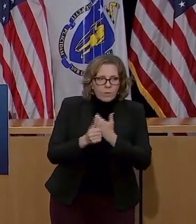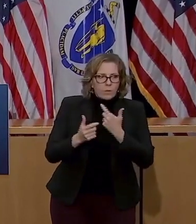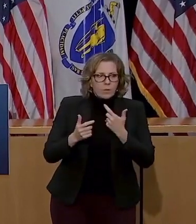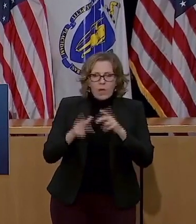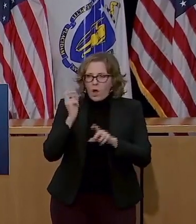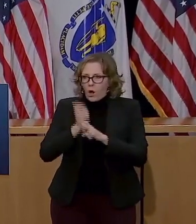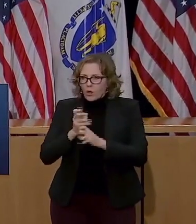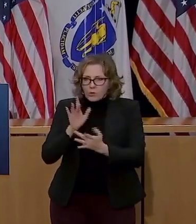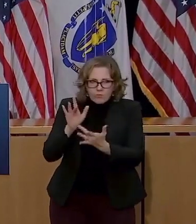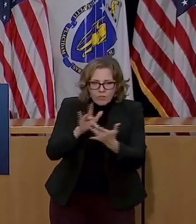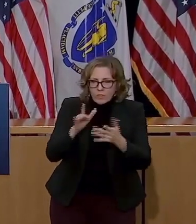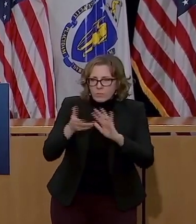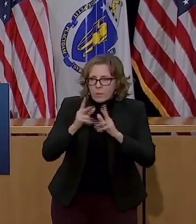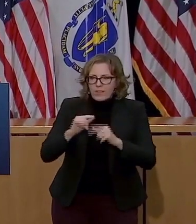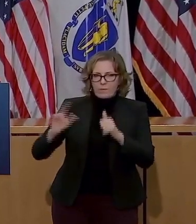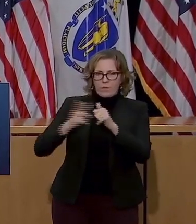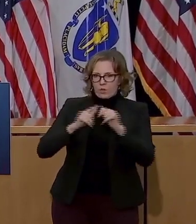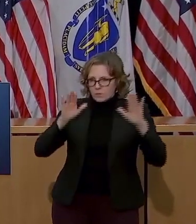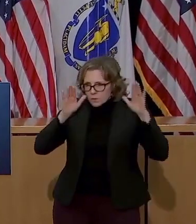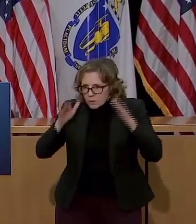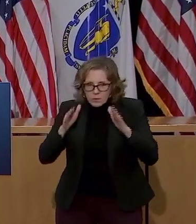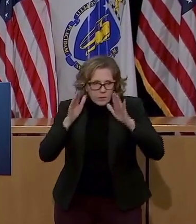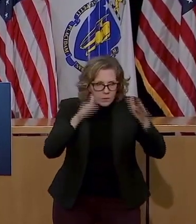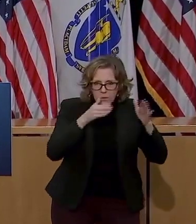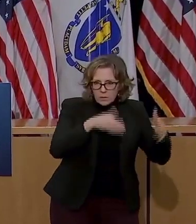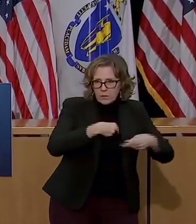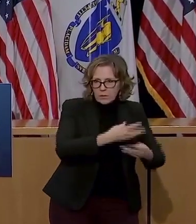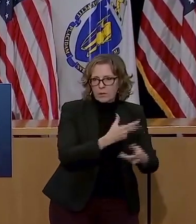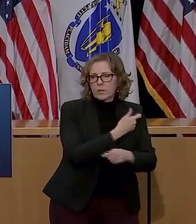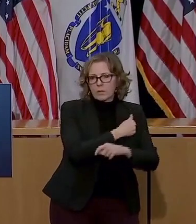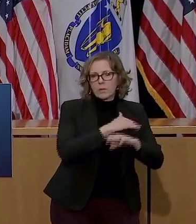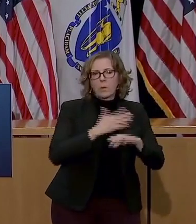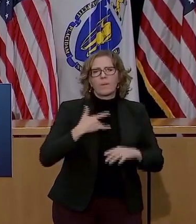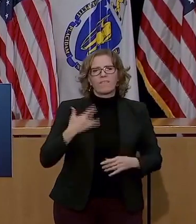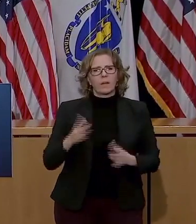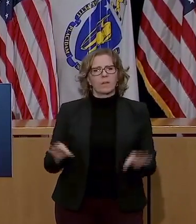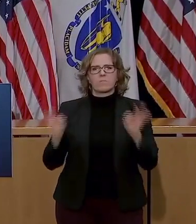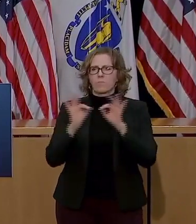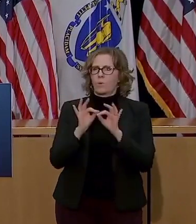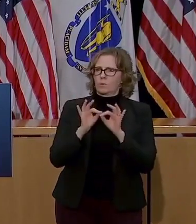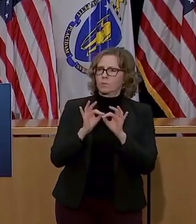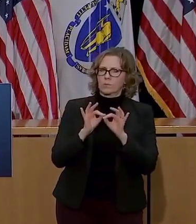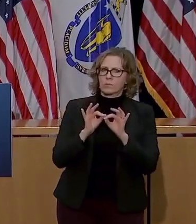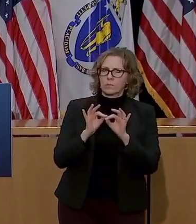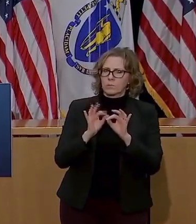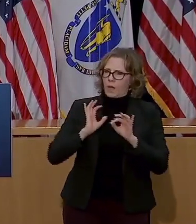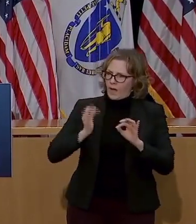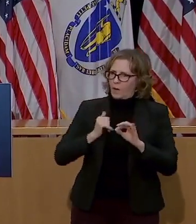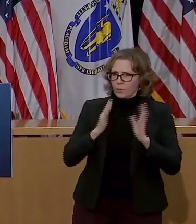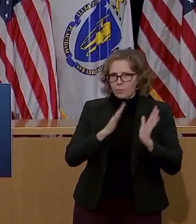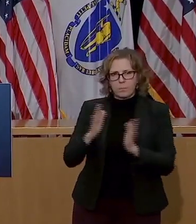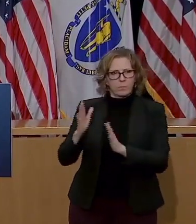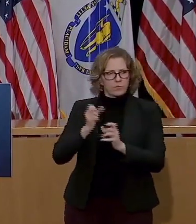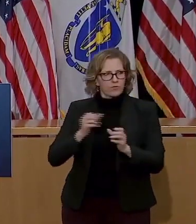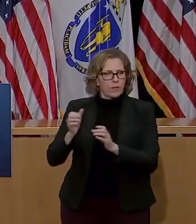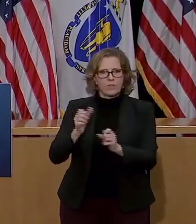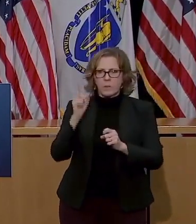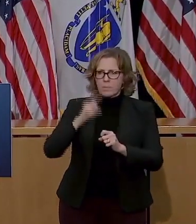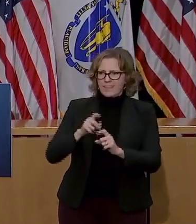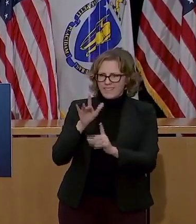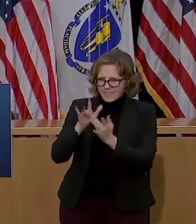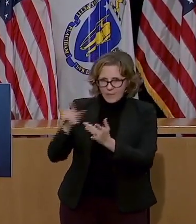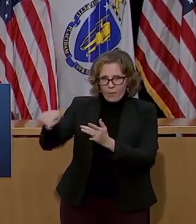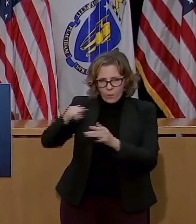vulnerable populations, and they were ones that we believed, as part of our overall strategy, we needed to make sure we got to